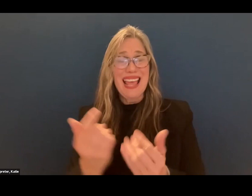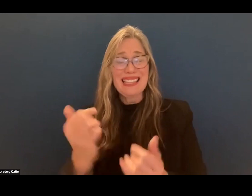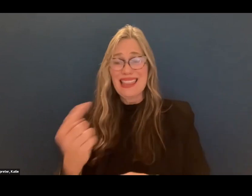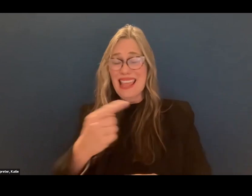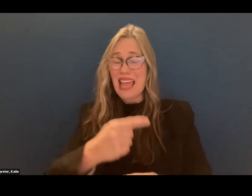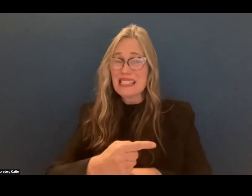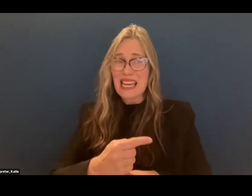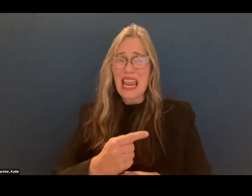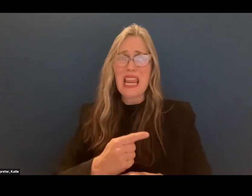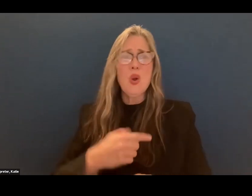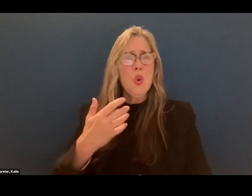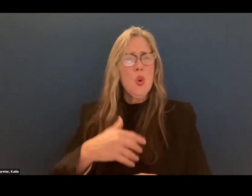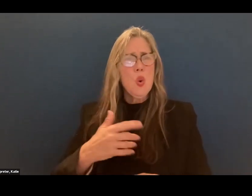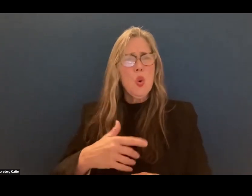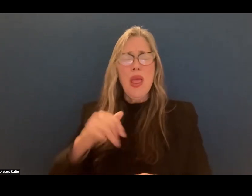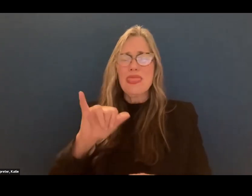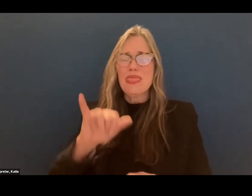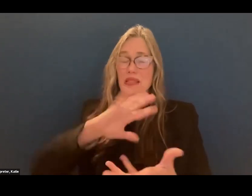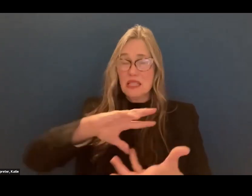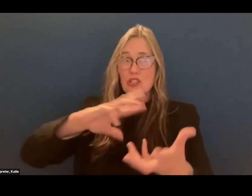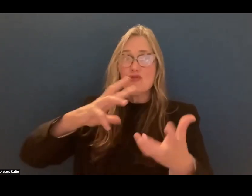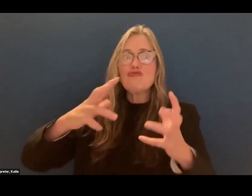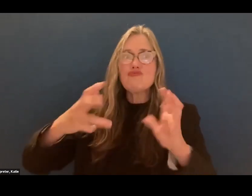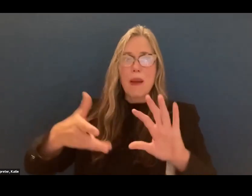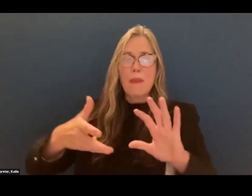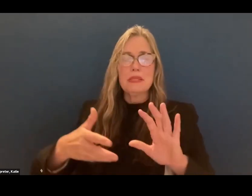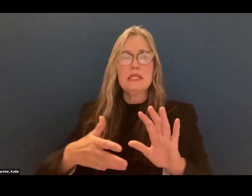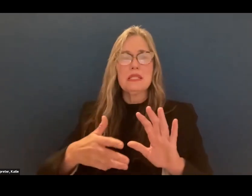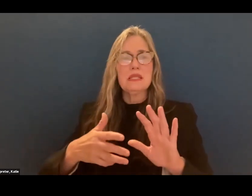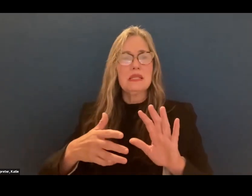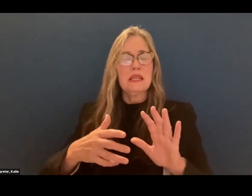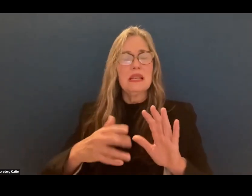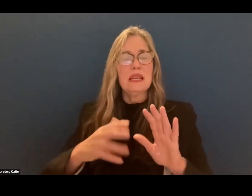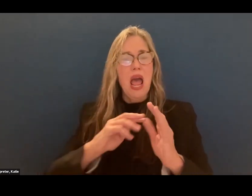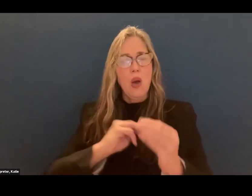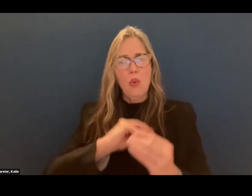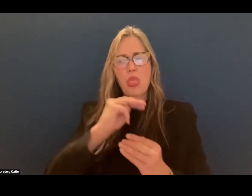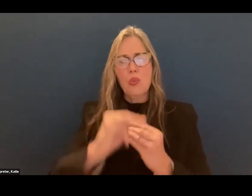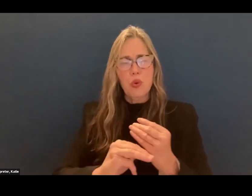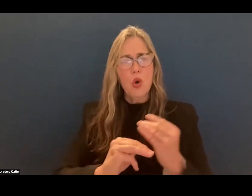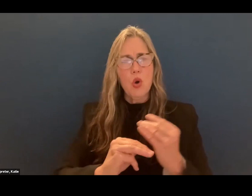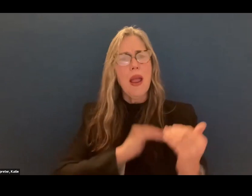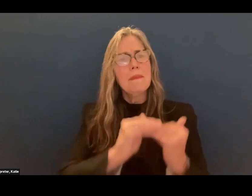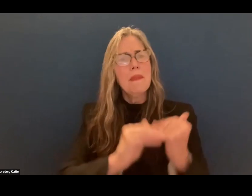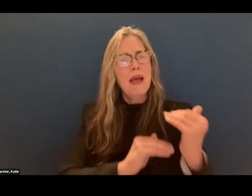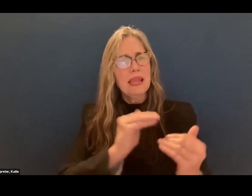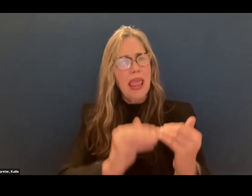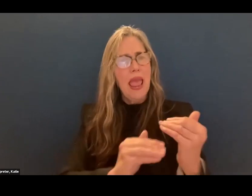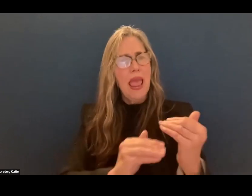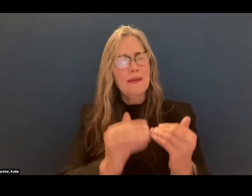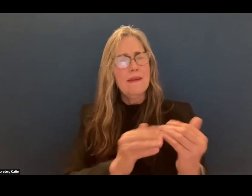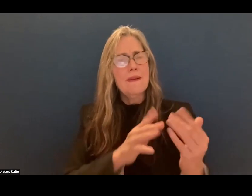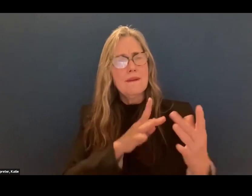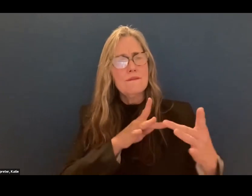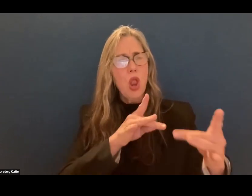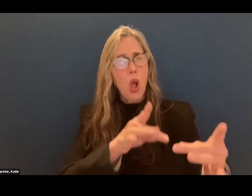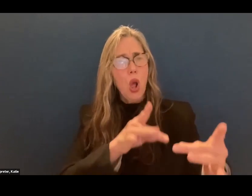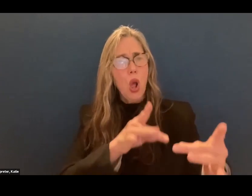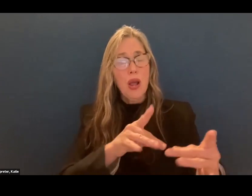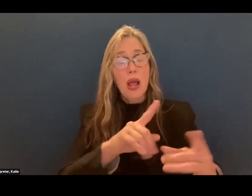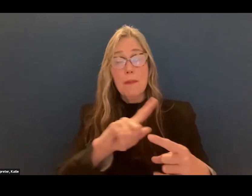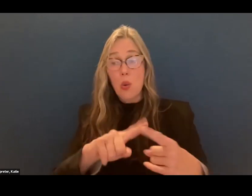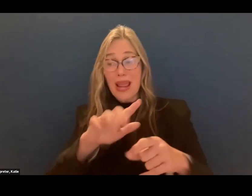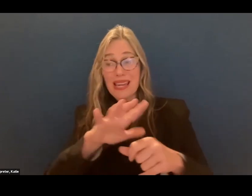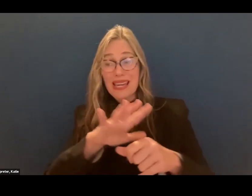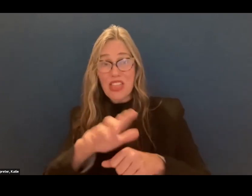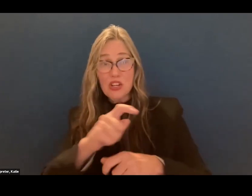is really disruptive to the regular flow of the program. So when we can have the subs, that there's enough